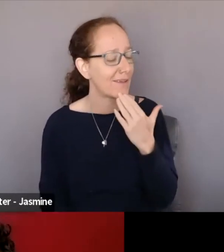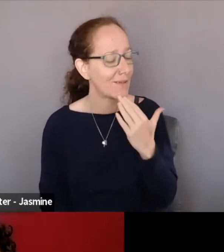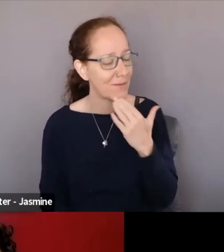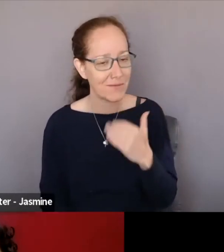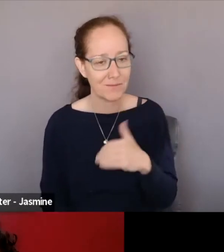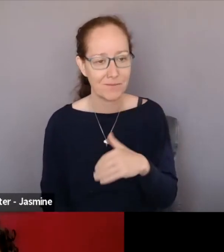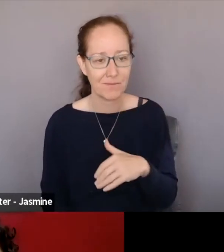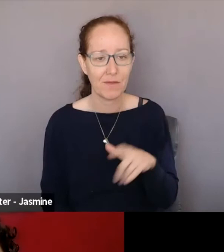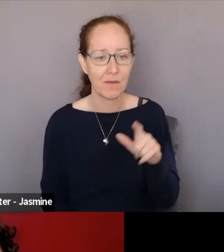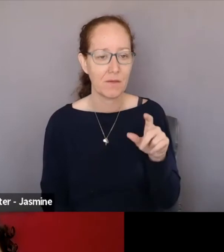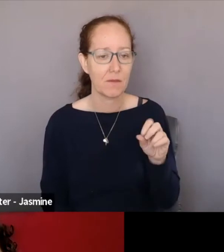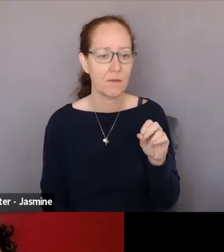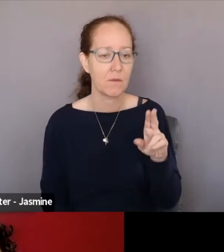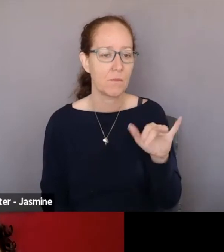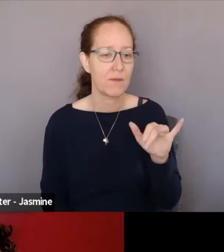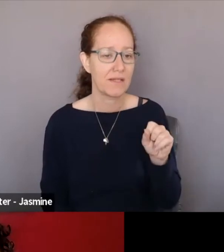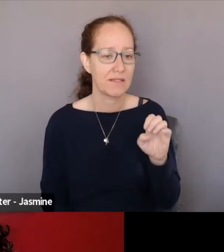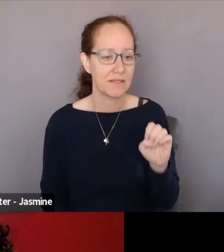a new